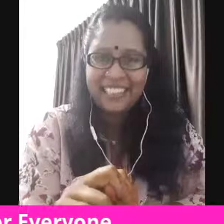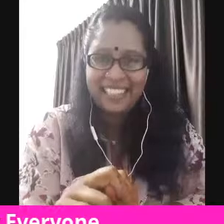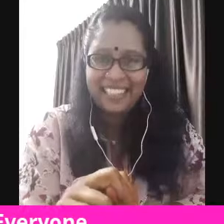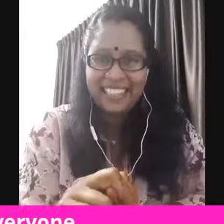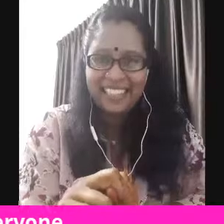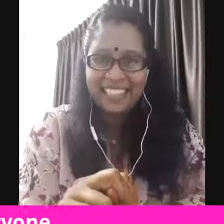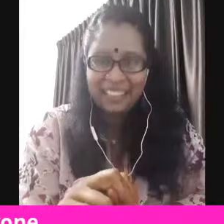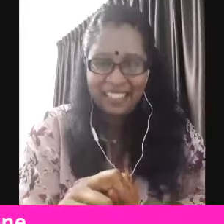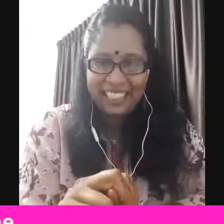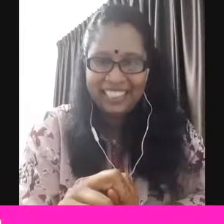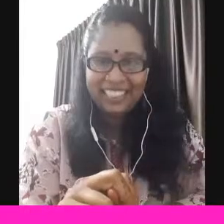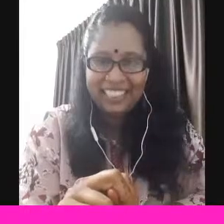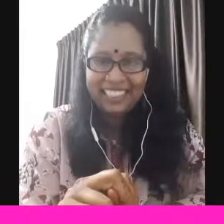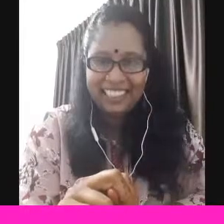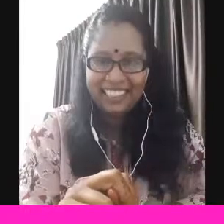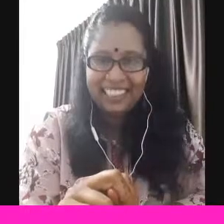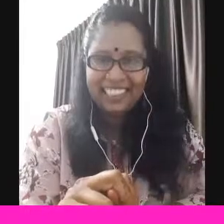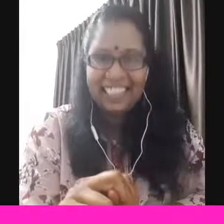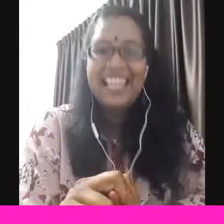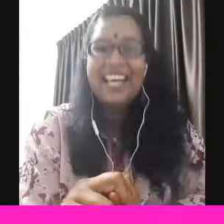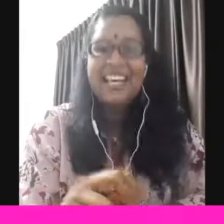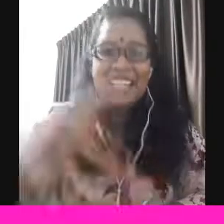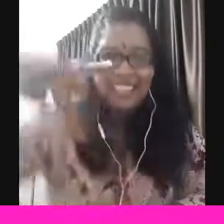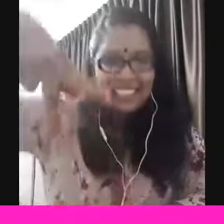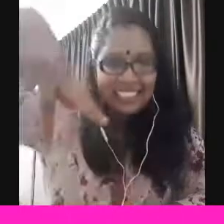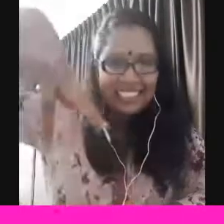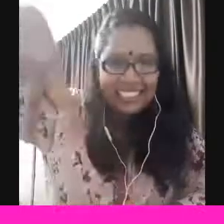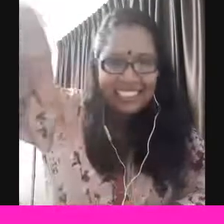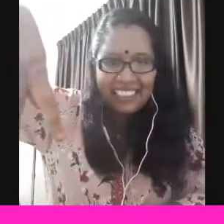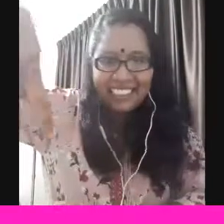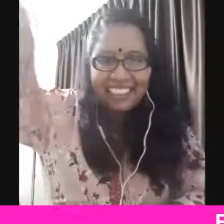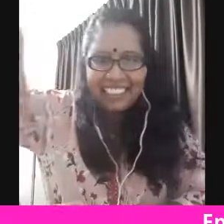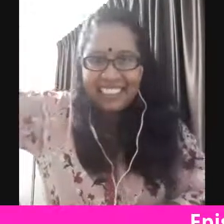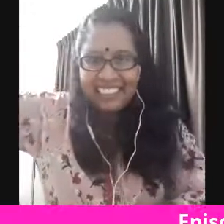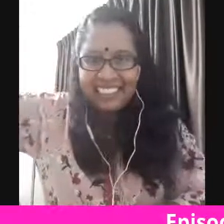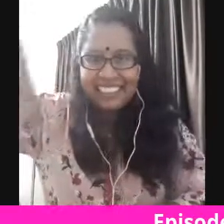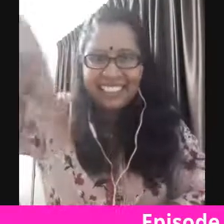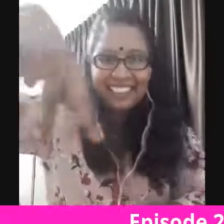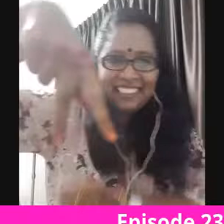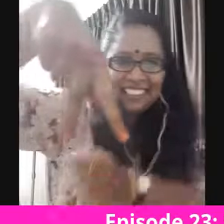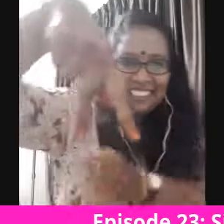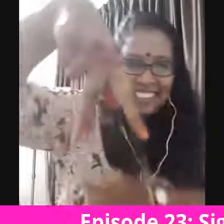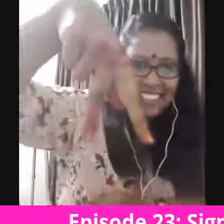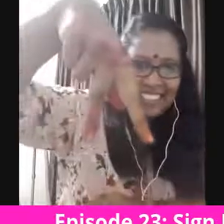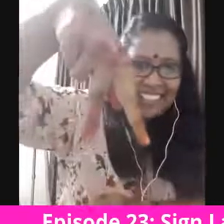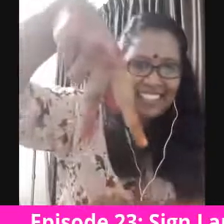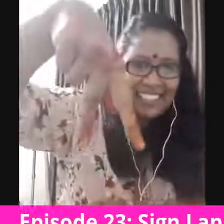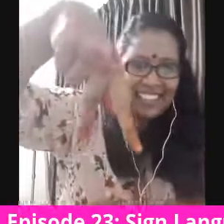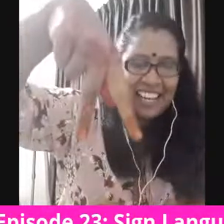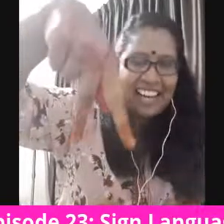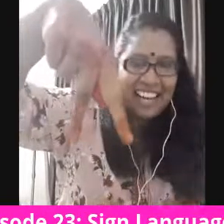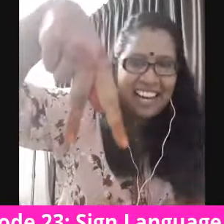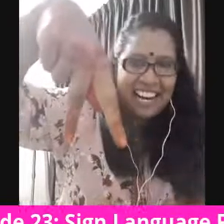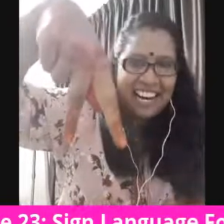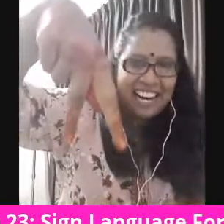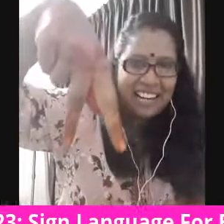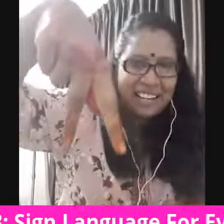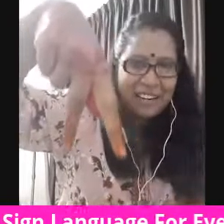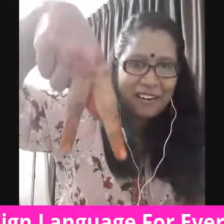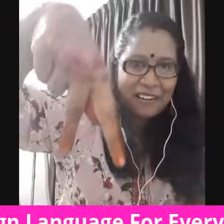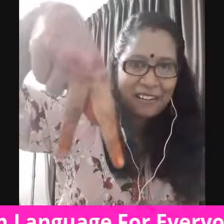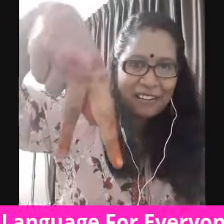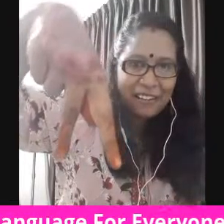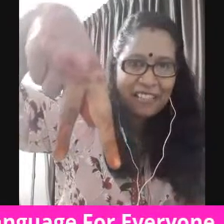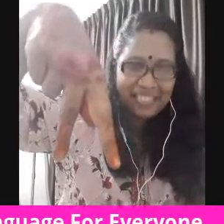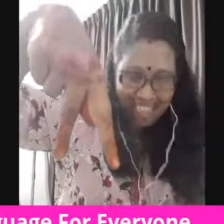Yes, correct. P. Is this correct? Oh, this I can't see. Oh, okay.